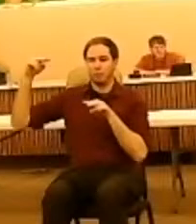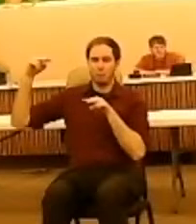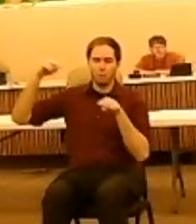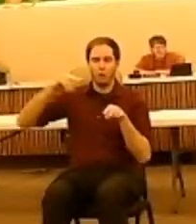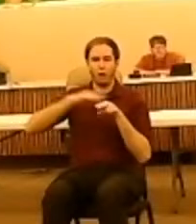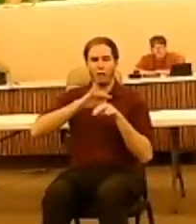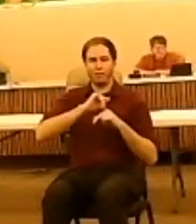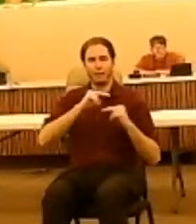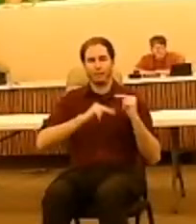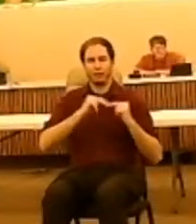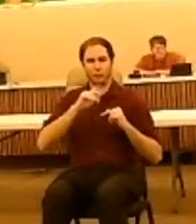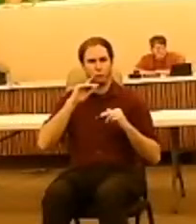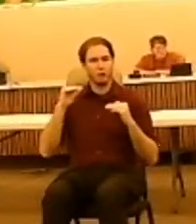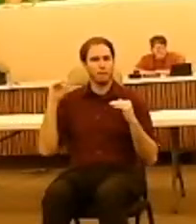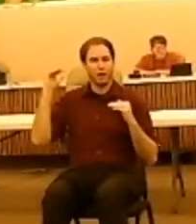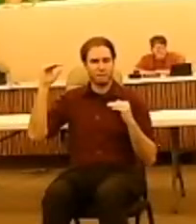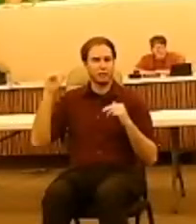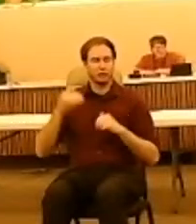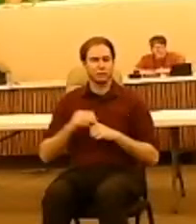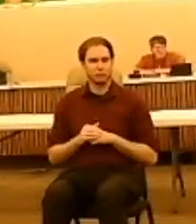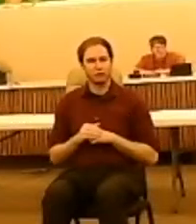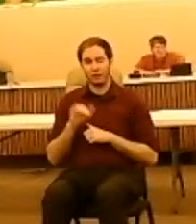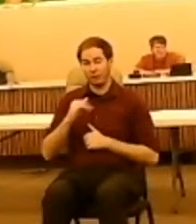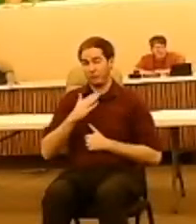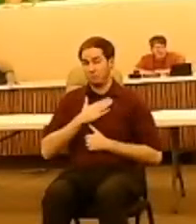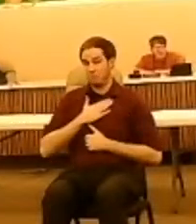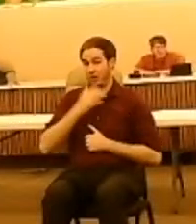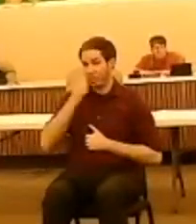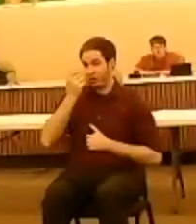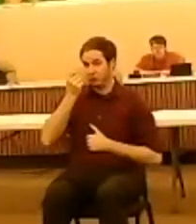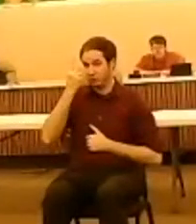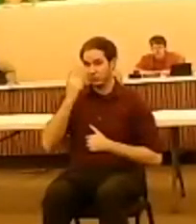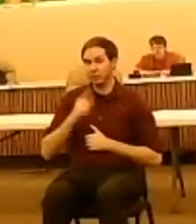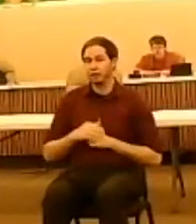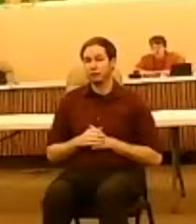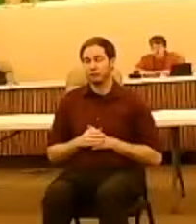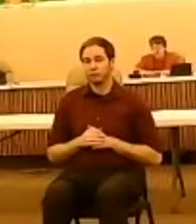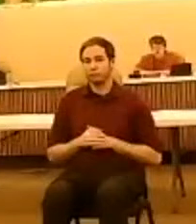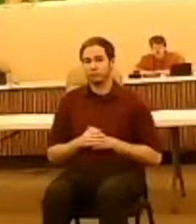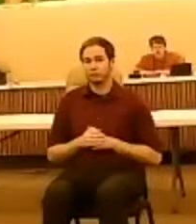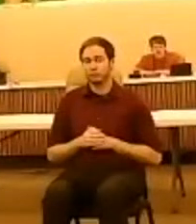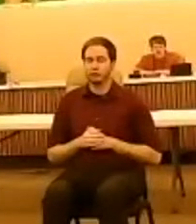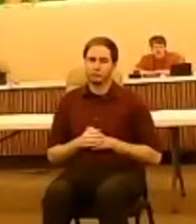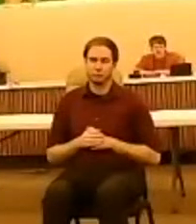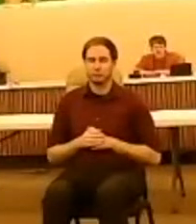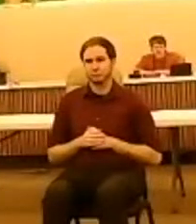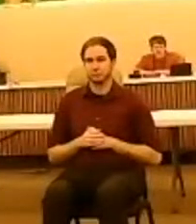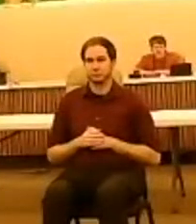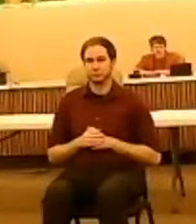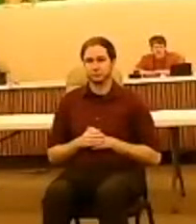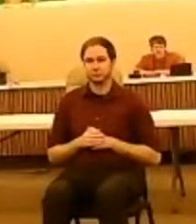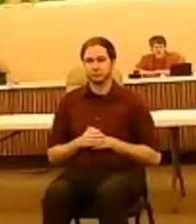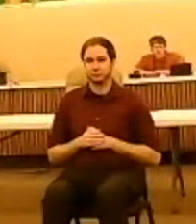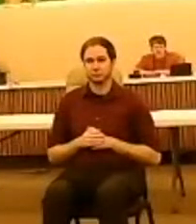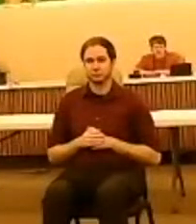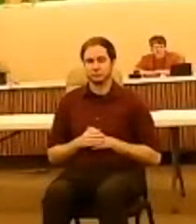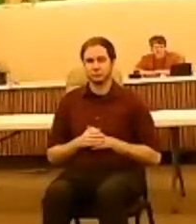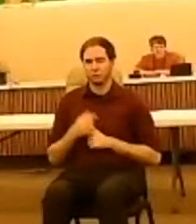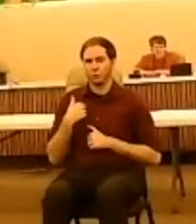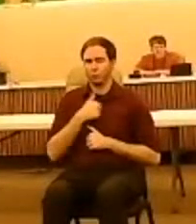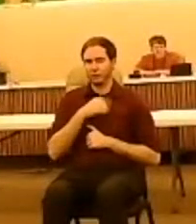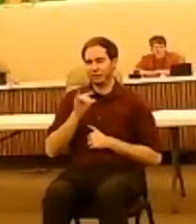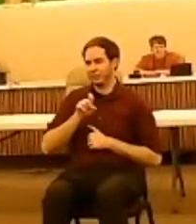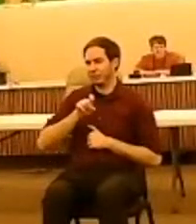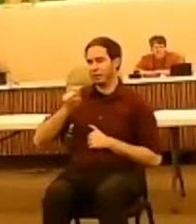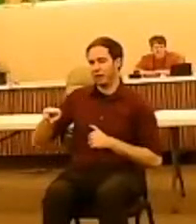top of the building. That's my understanding of it. But again, we've asked them